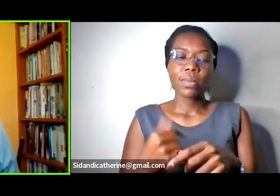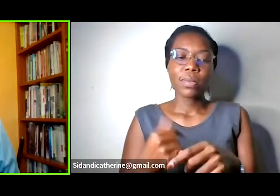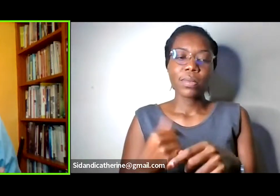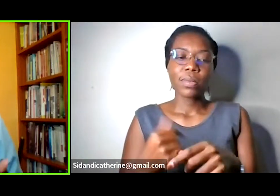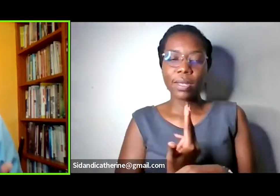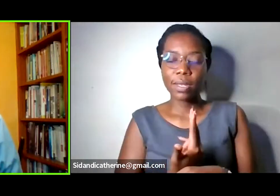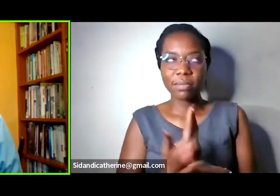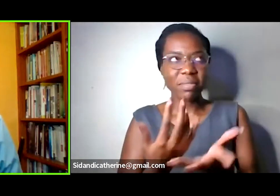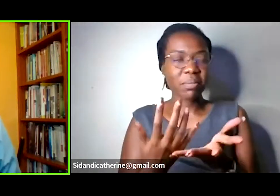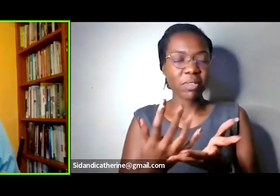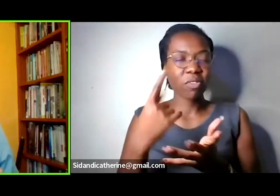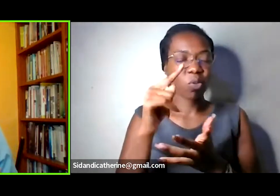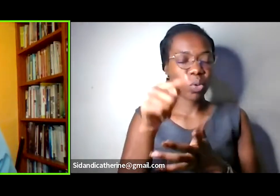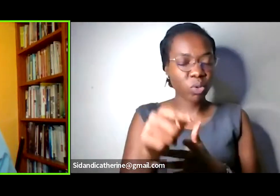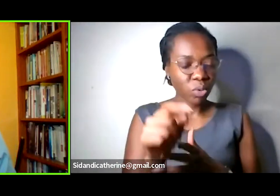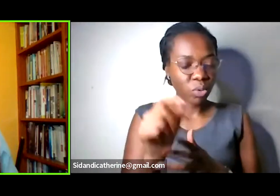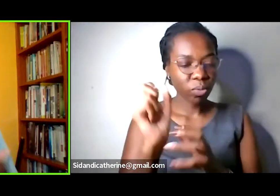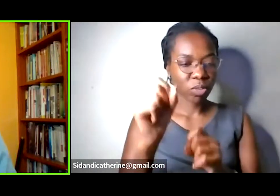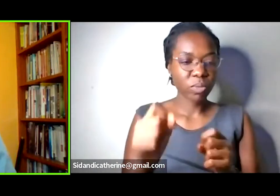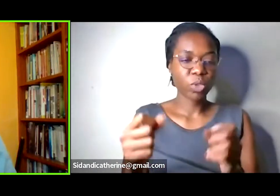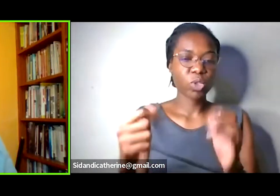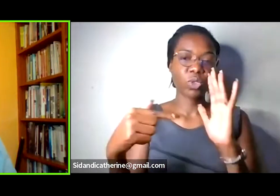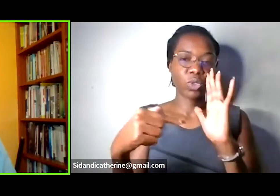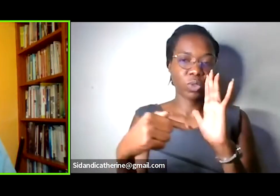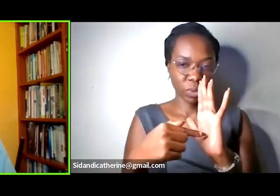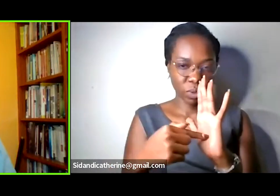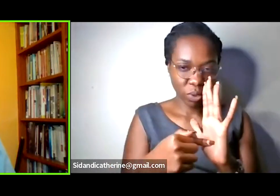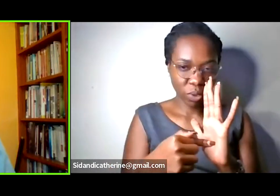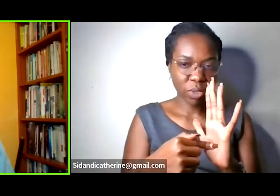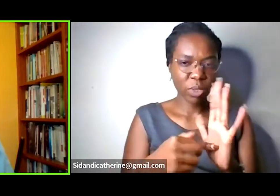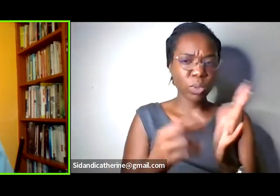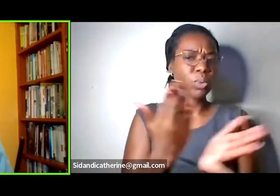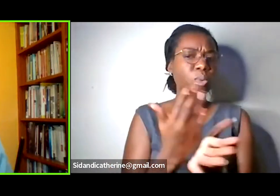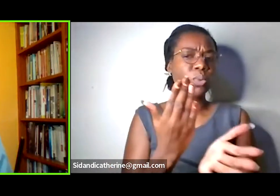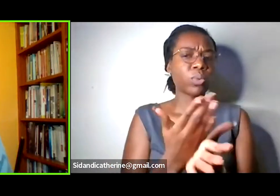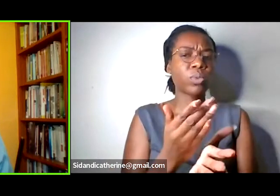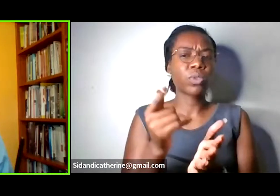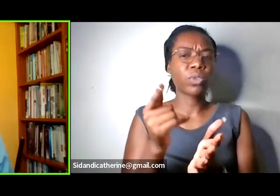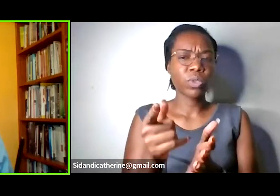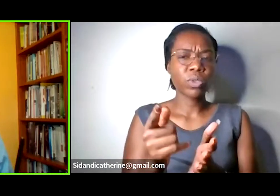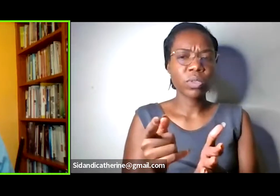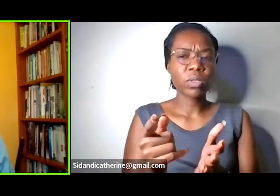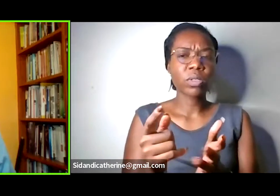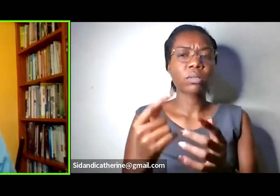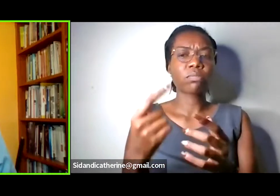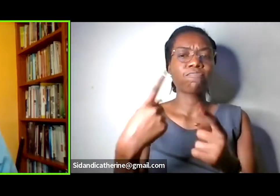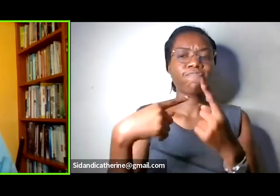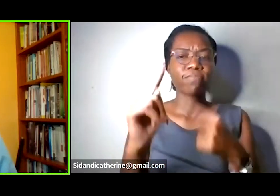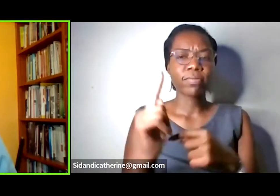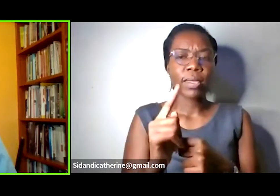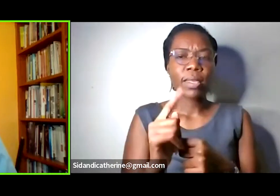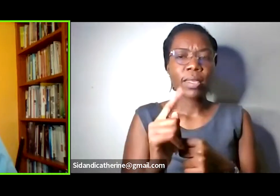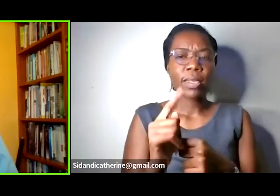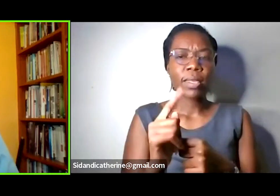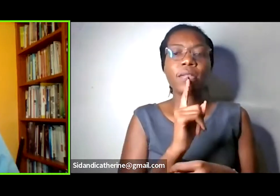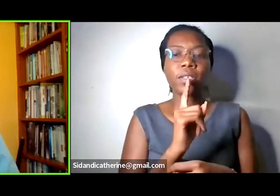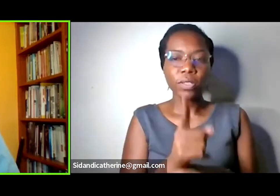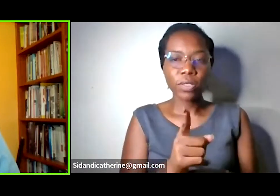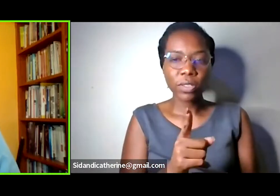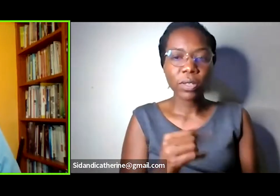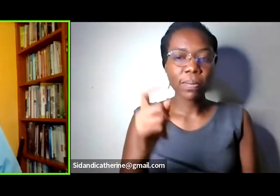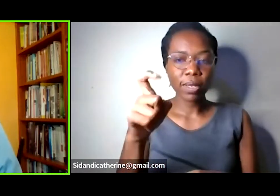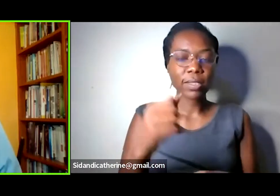let's go to the next one. The third one, this is what the customer is asking you. The third one, the customer is asking you, are you for